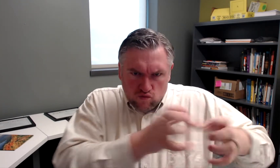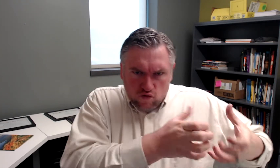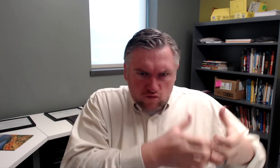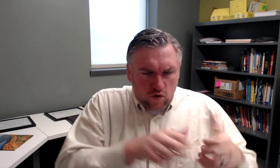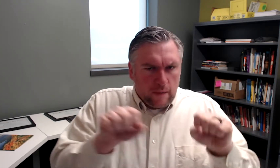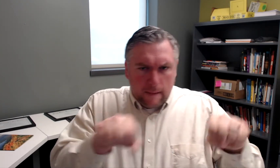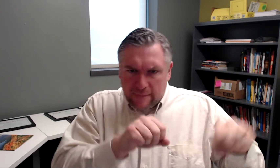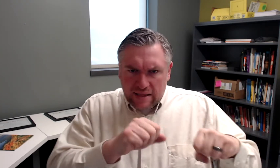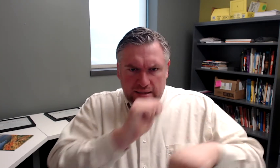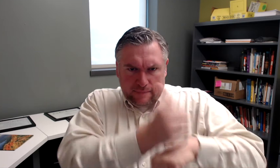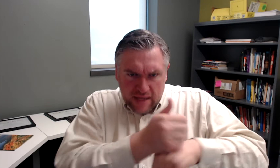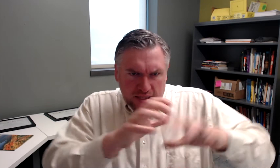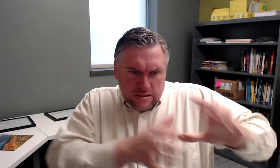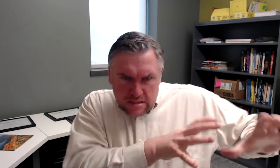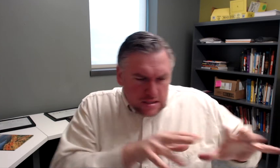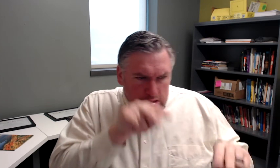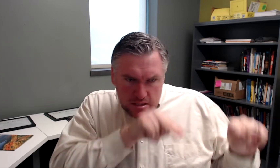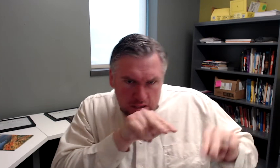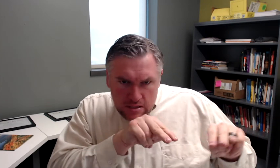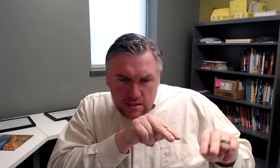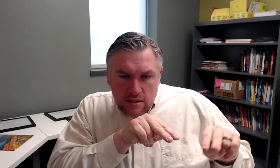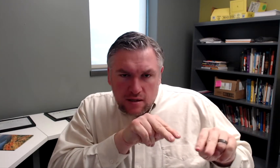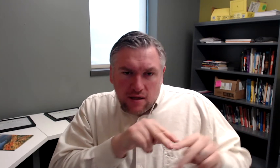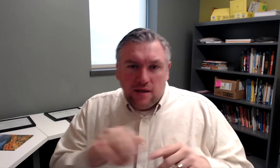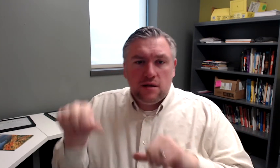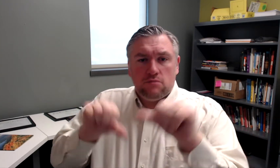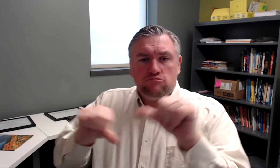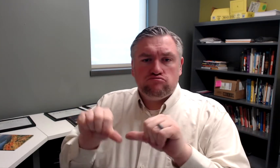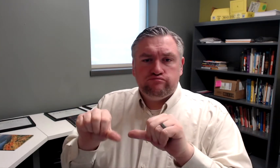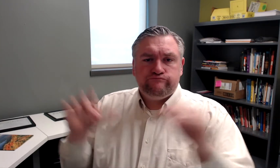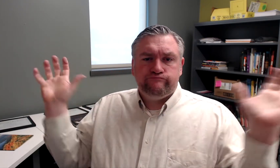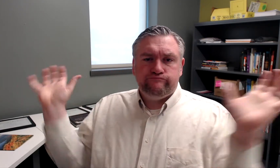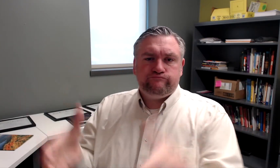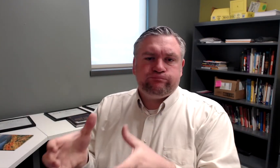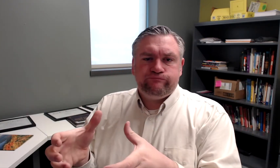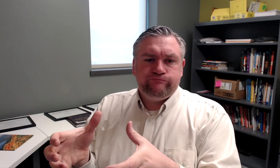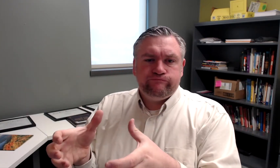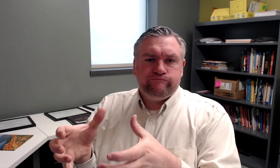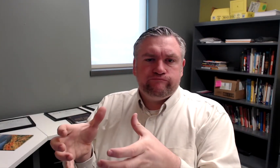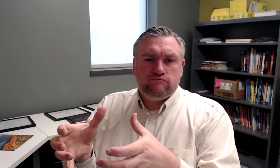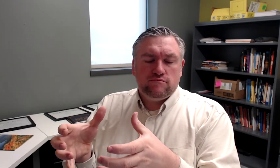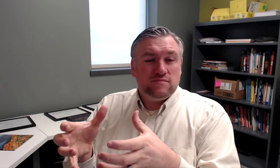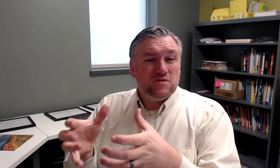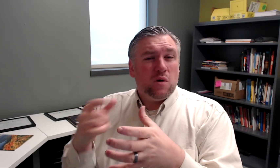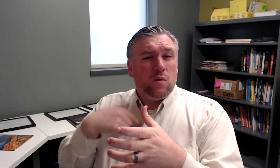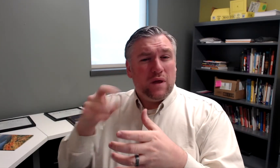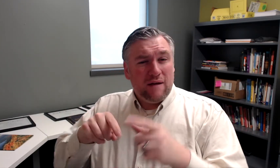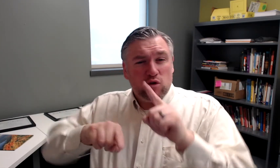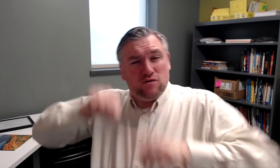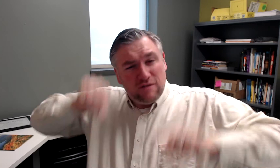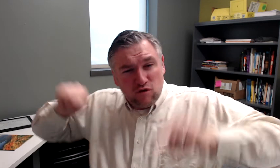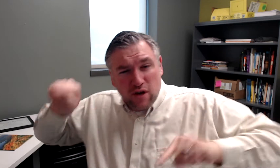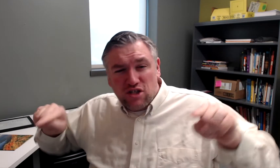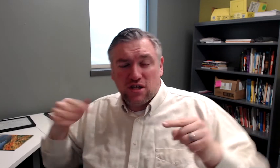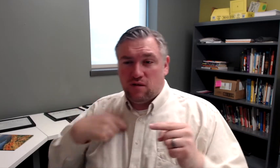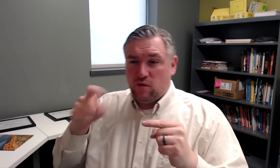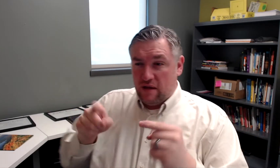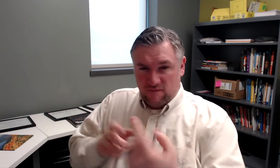Also, reading and writing and math, we tend to ability group, but with science, they're all kind